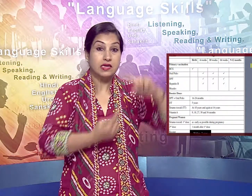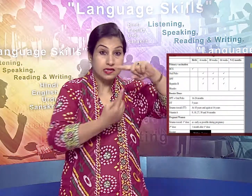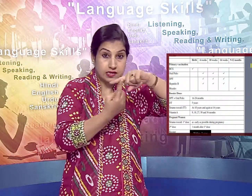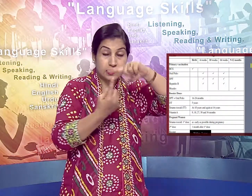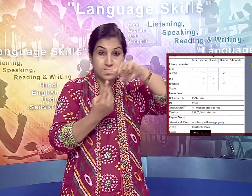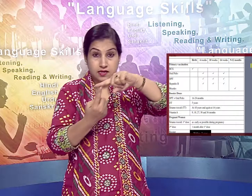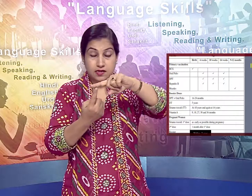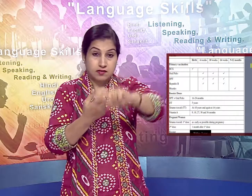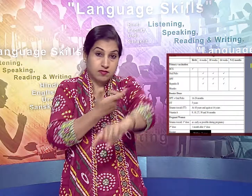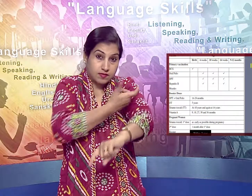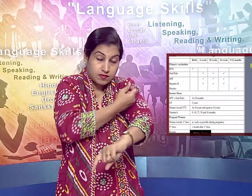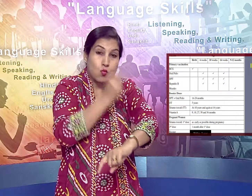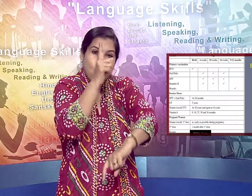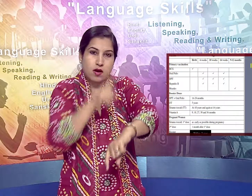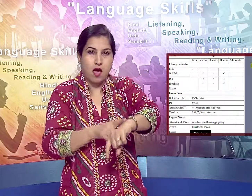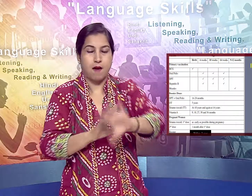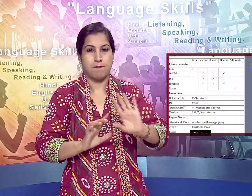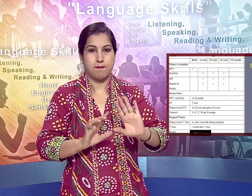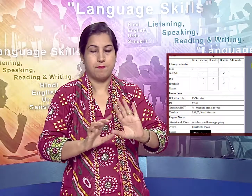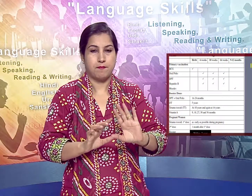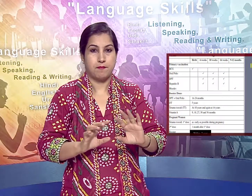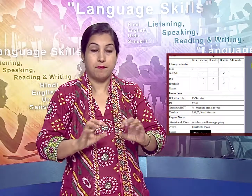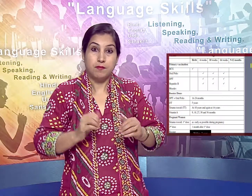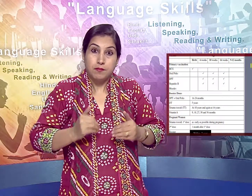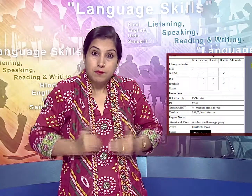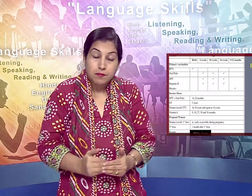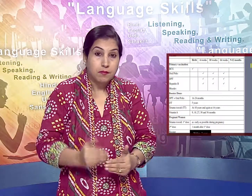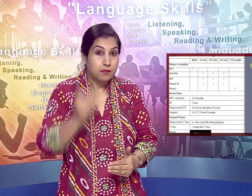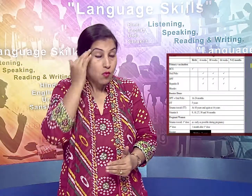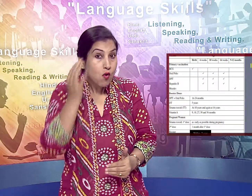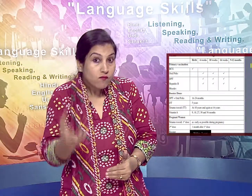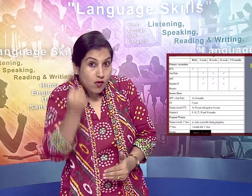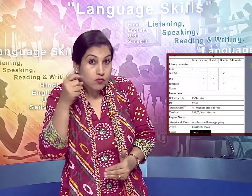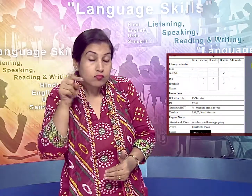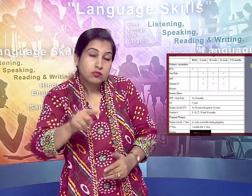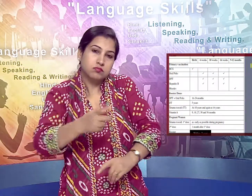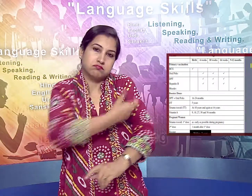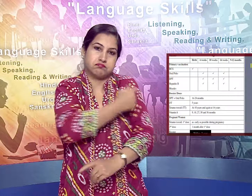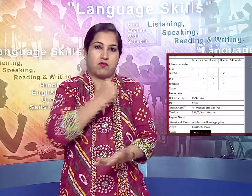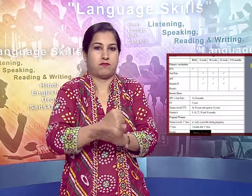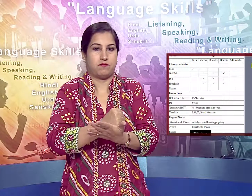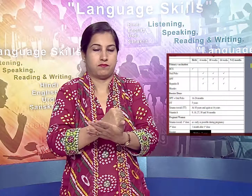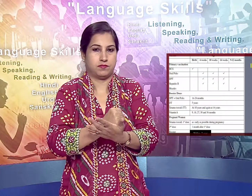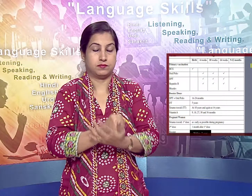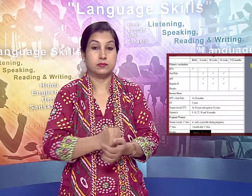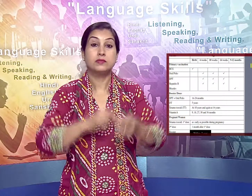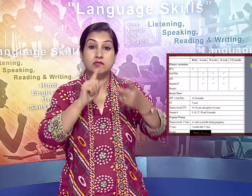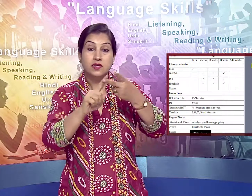tetanus toxoid 1 dose as early as possible during pregnancy is given. Second